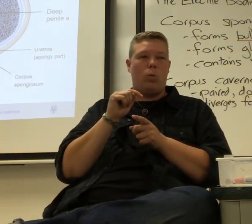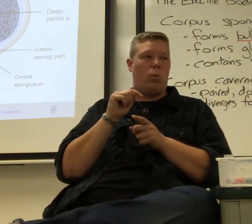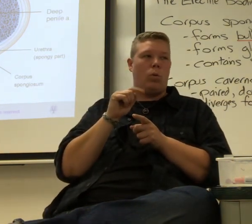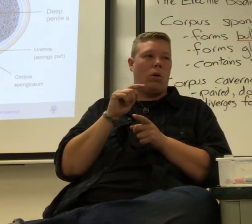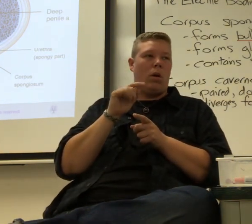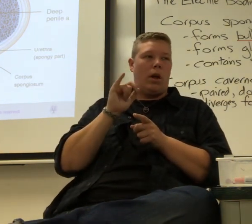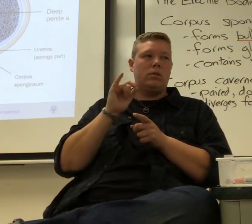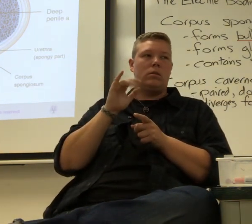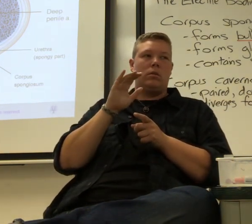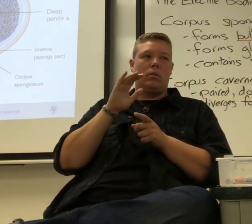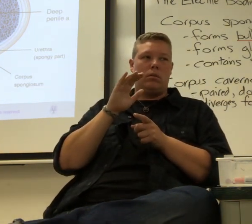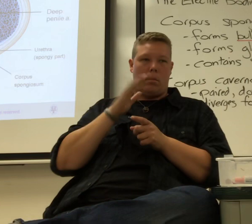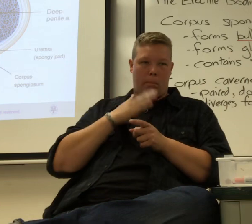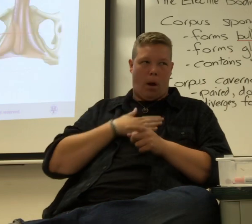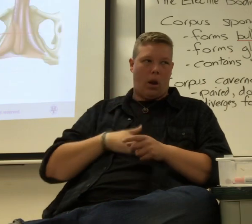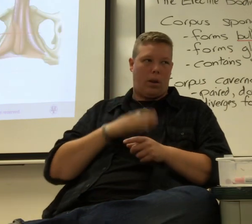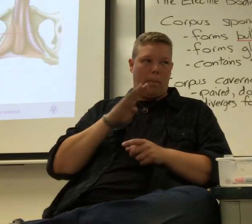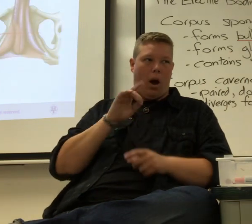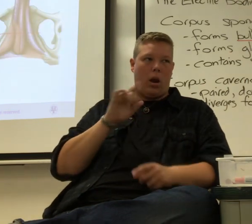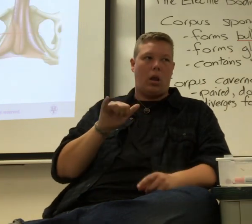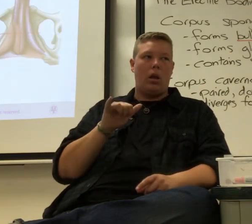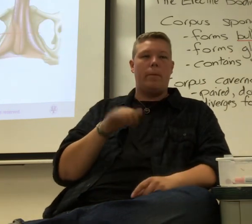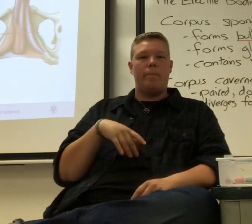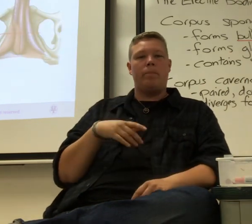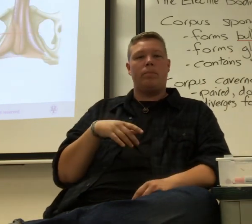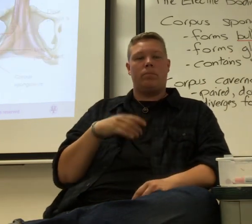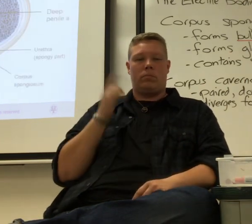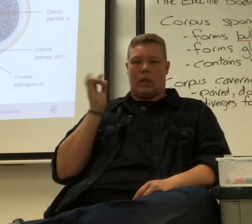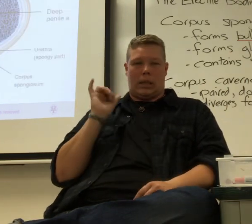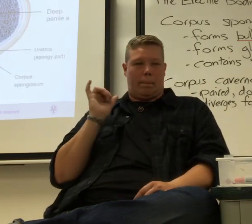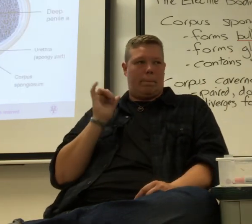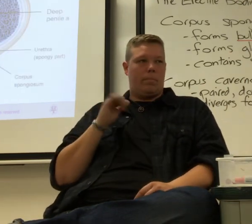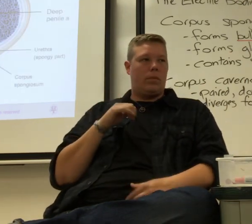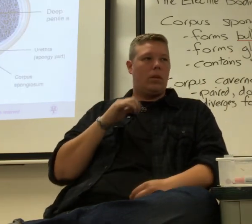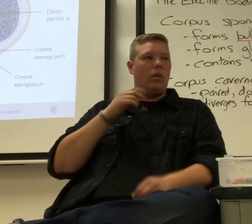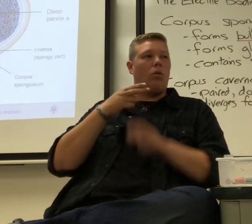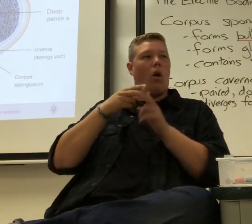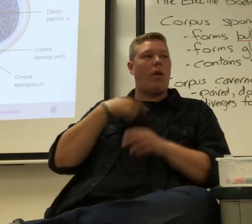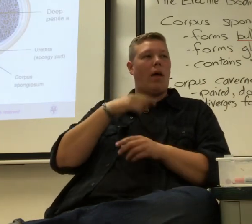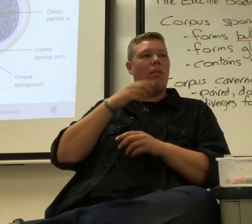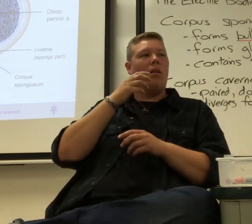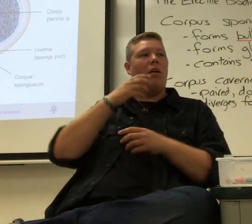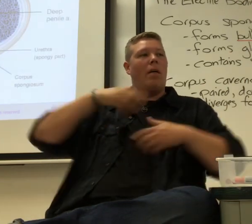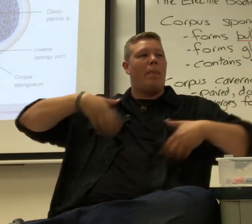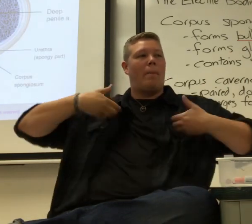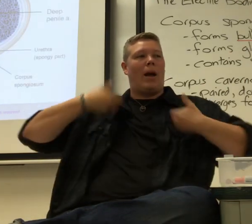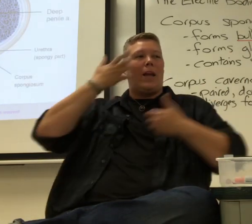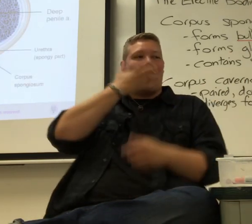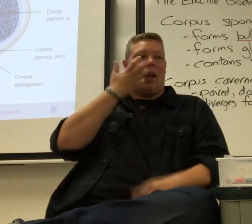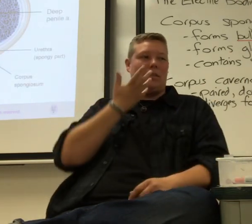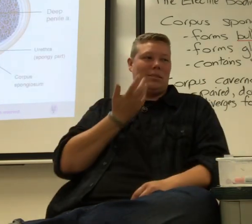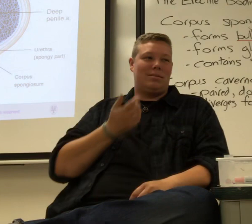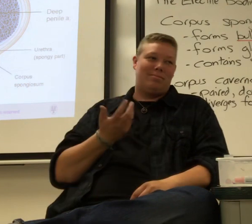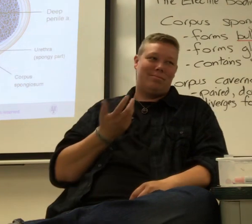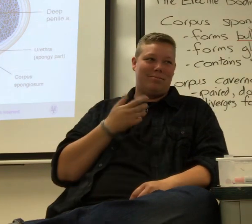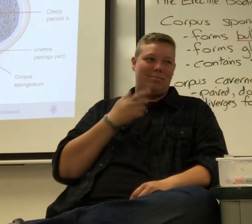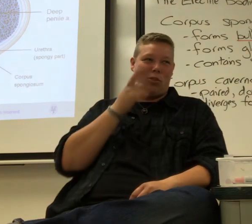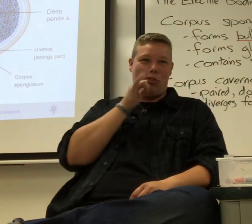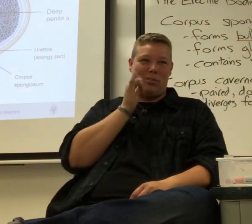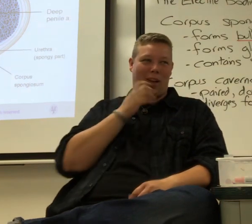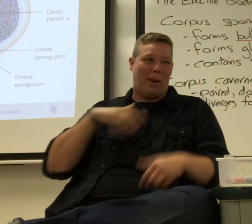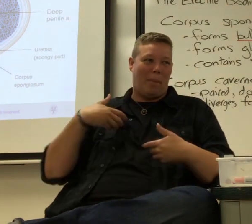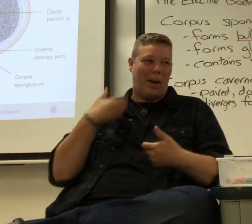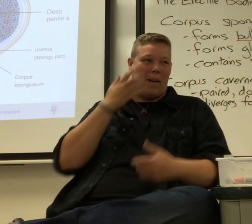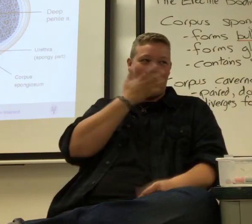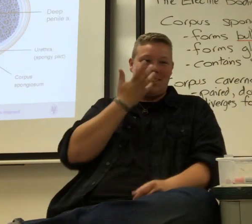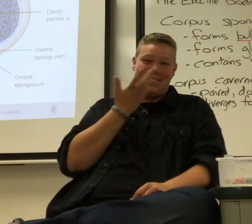It's the body. This is that. Same thing. They call this the monkey face. Kind of resembles a monkey face. But you need to